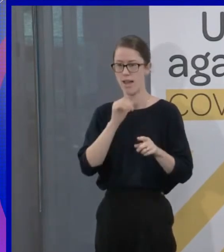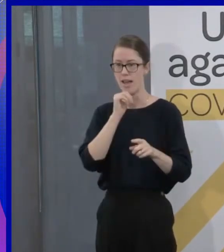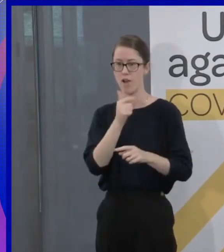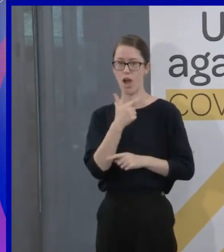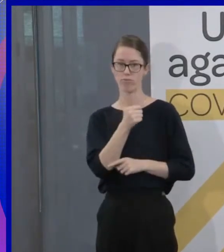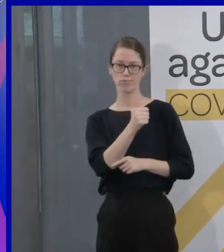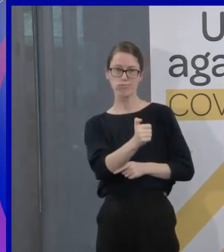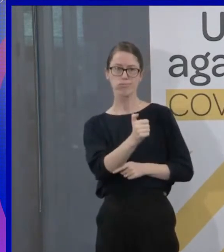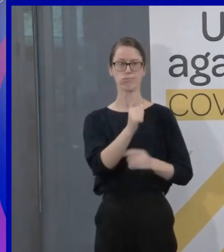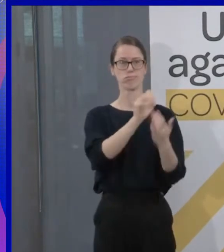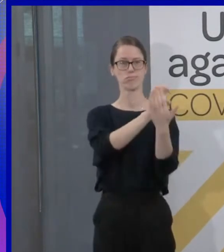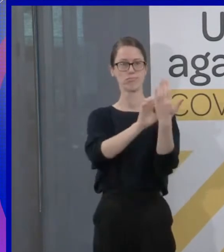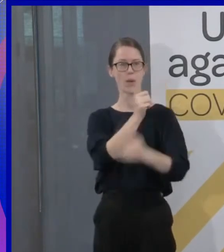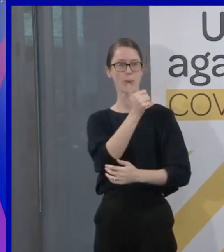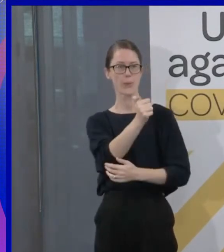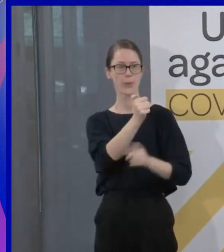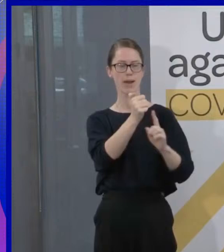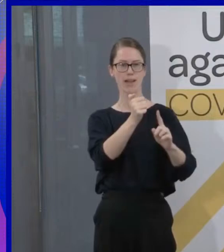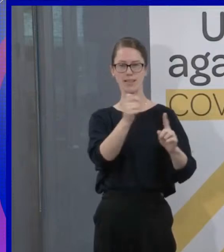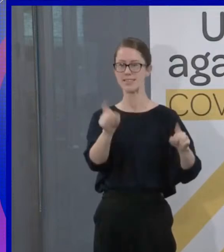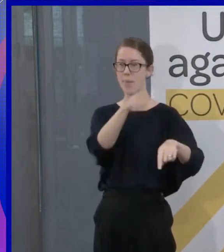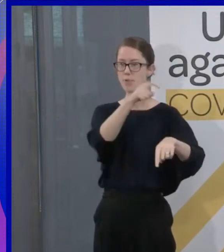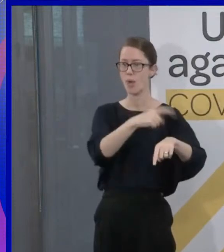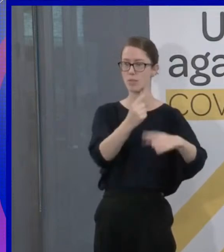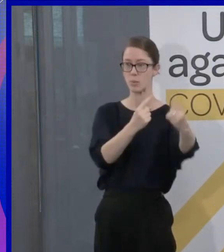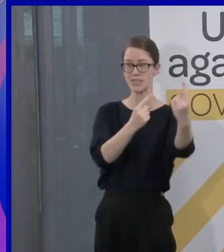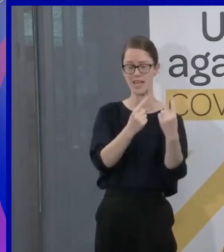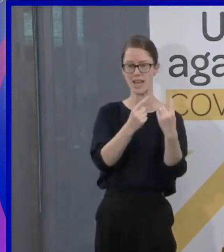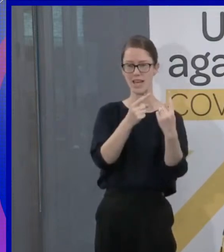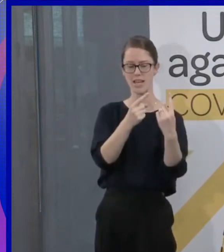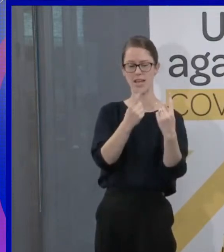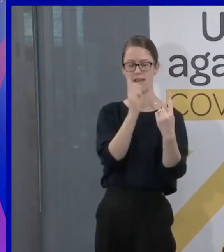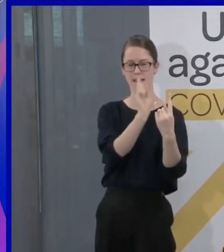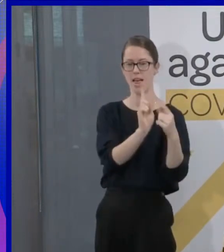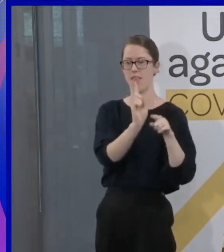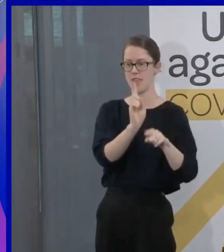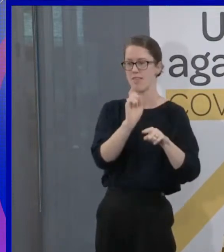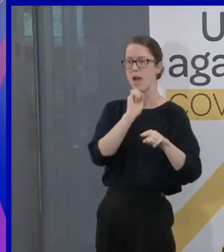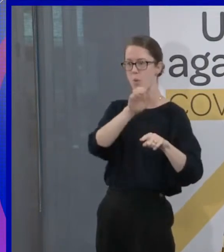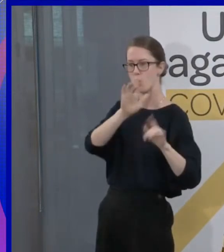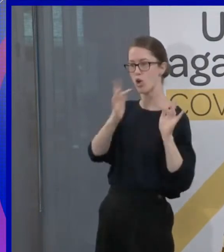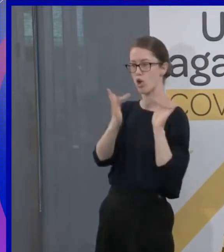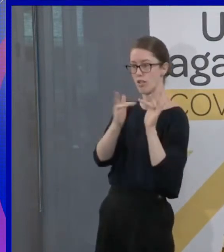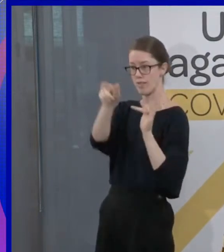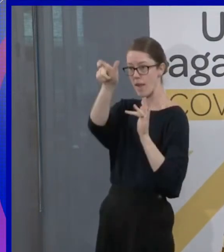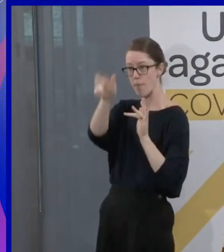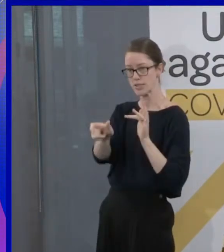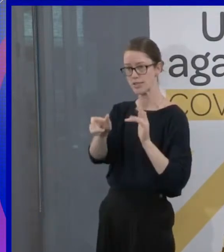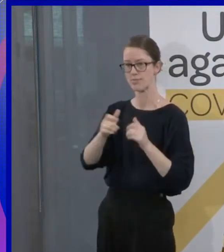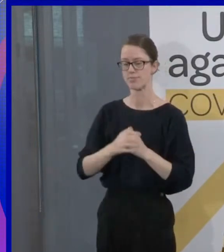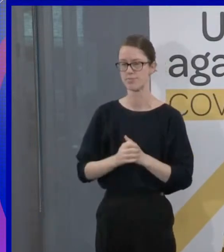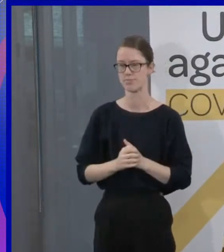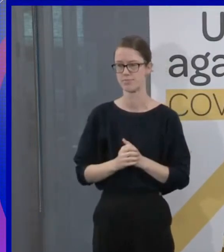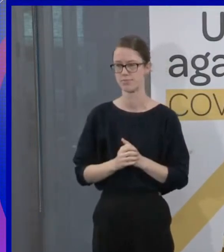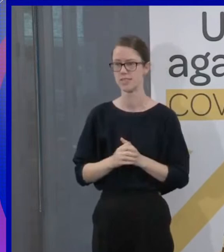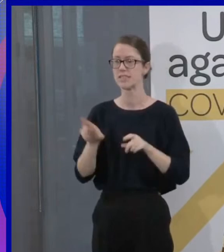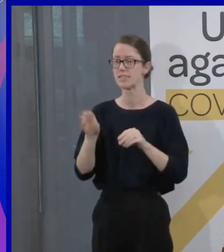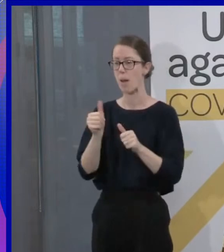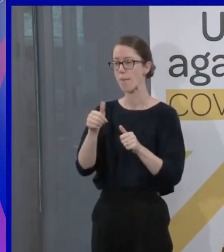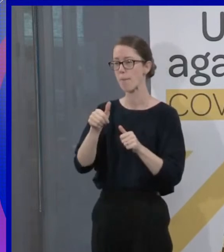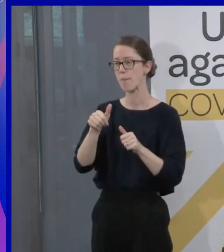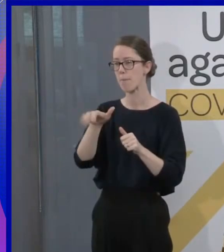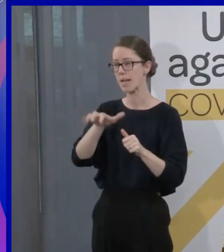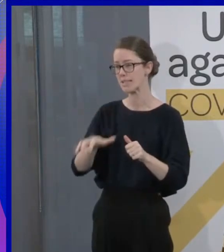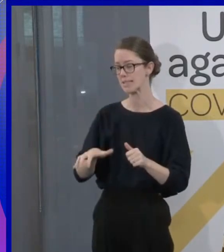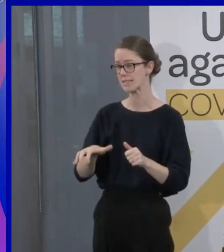in, and I've asked the team to also publish those location and time details on our website. So some locations